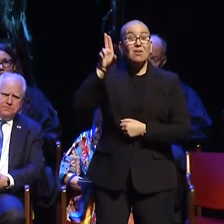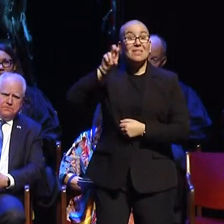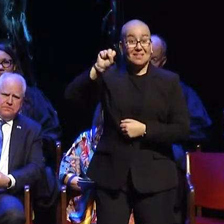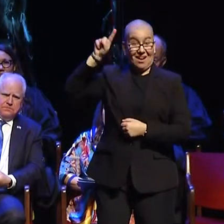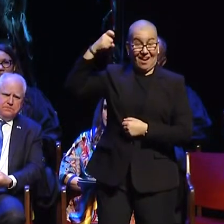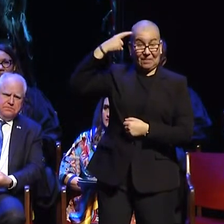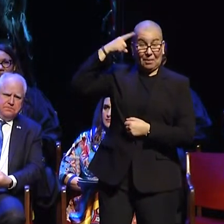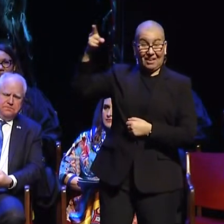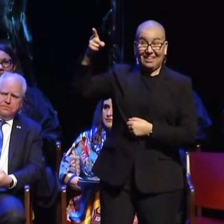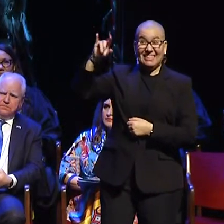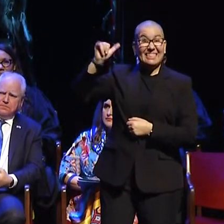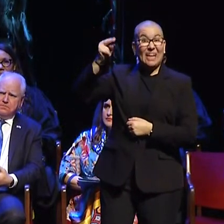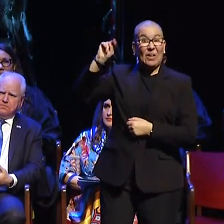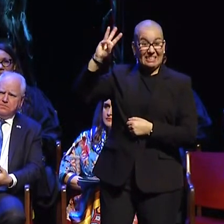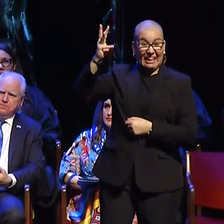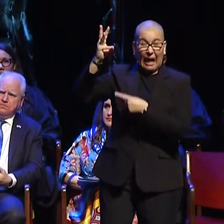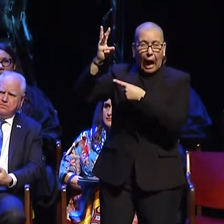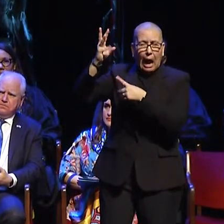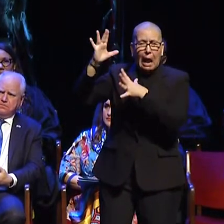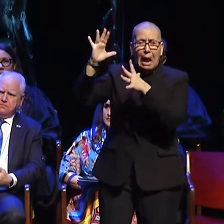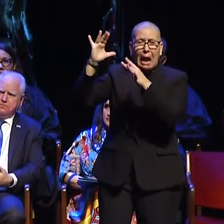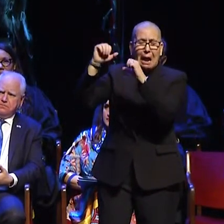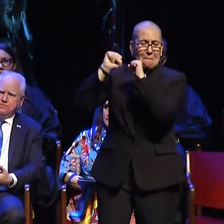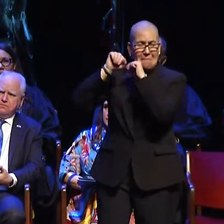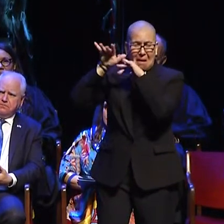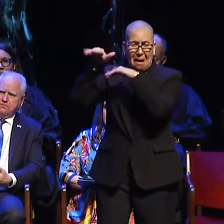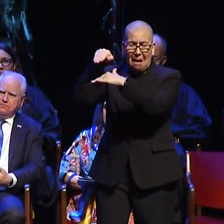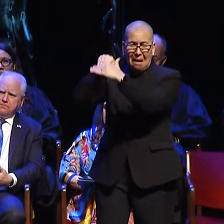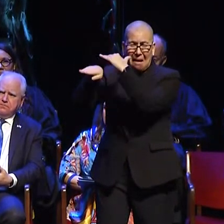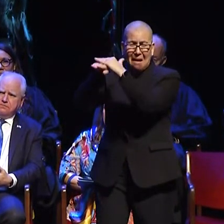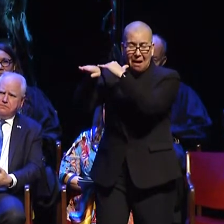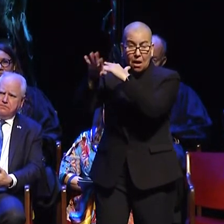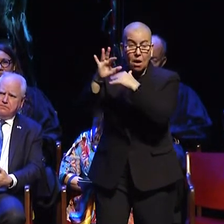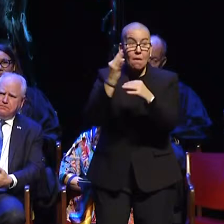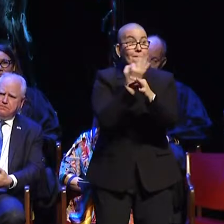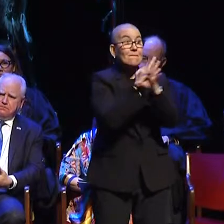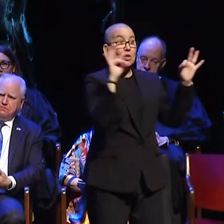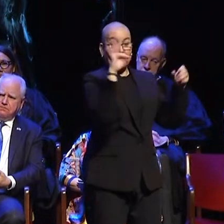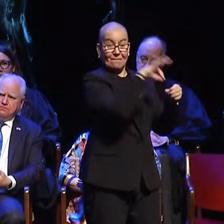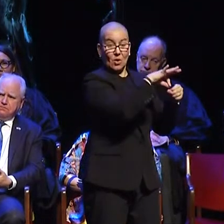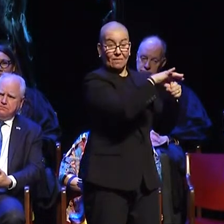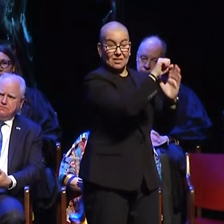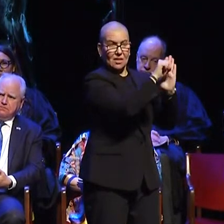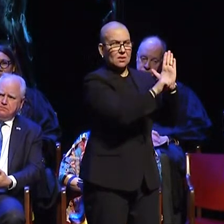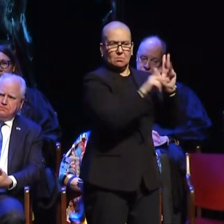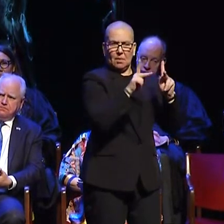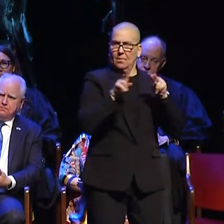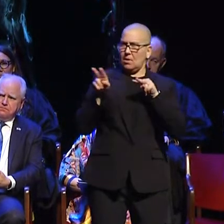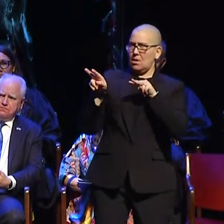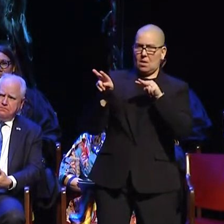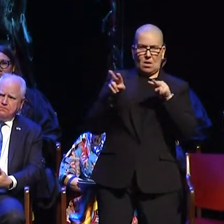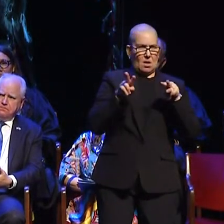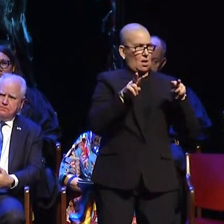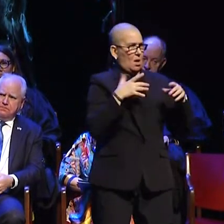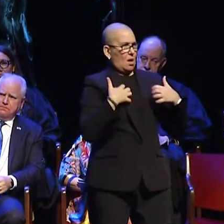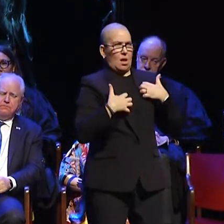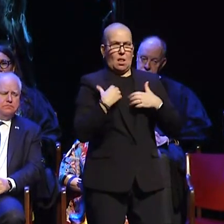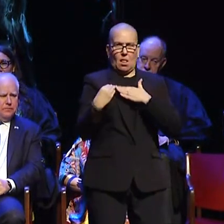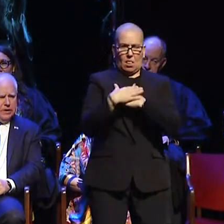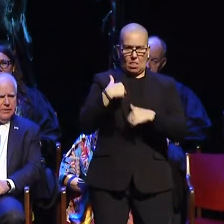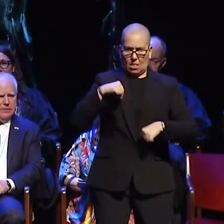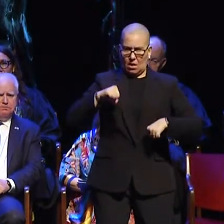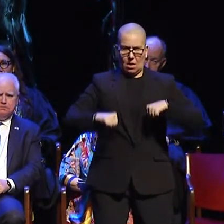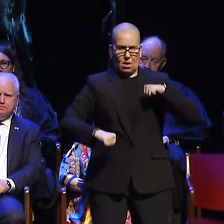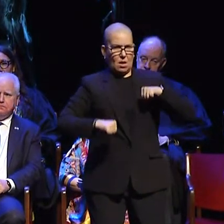it inspired attacks on the freedom to vote in state capitals around our country. It remains the biggest threat to our